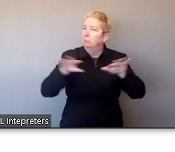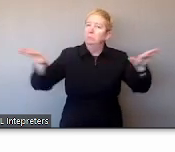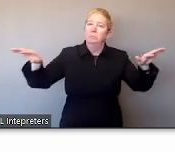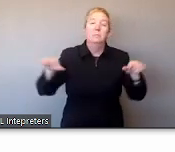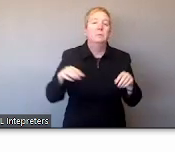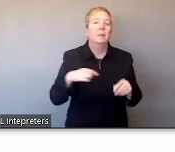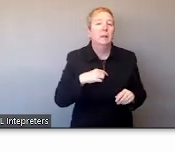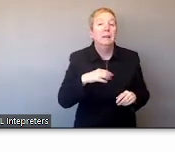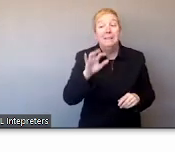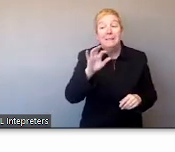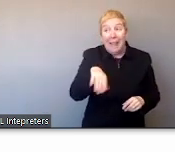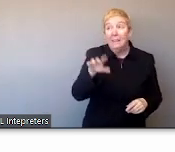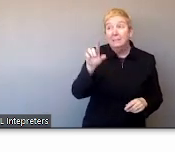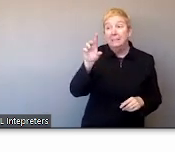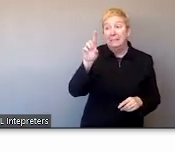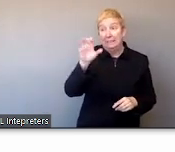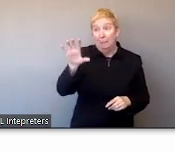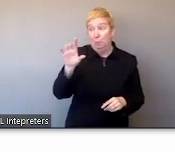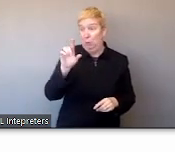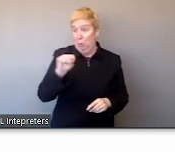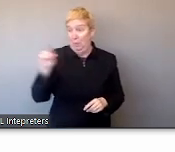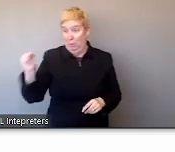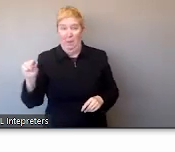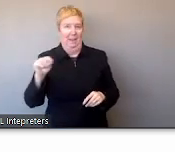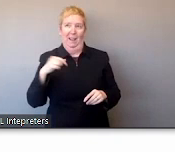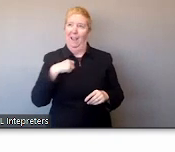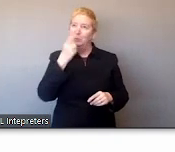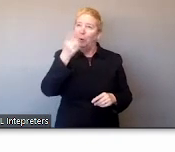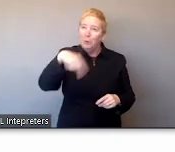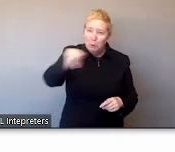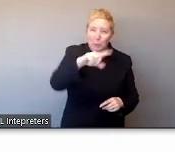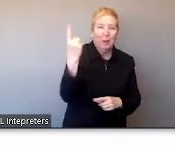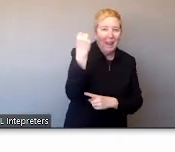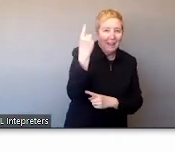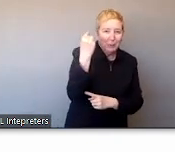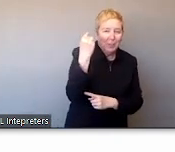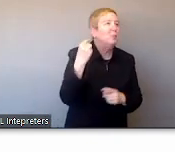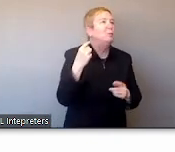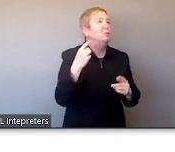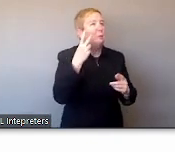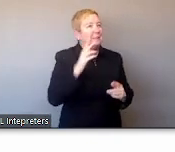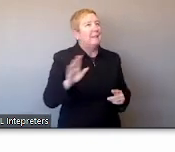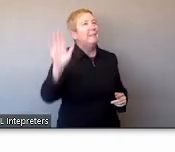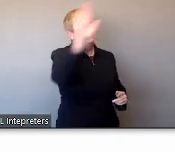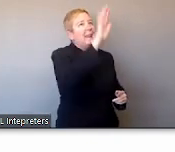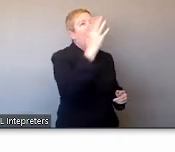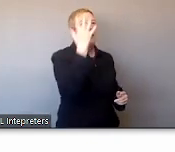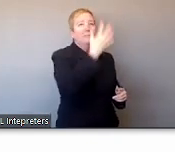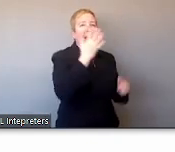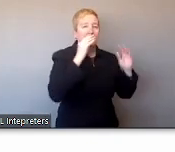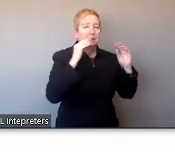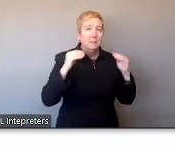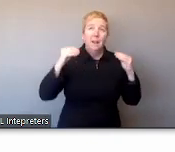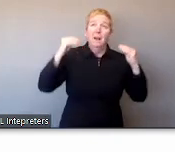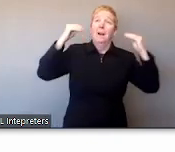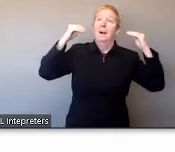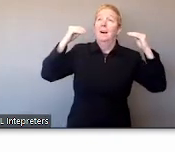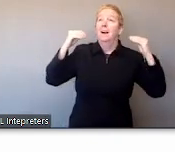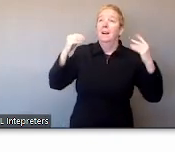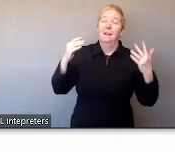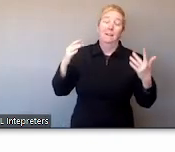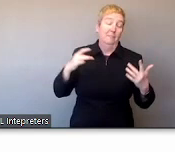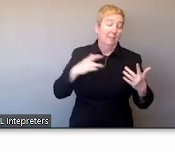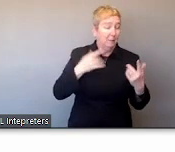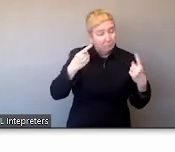of 2020, the joy that I saw on healthcare workers' faces to finally have an effective tool to combat the